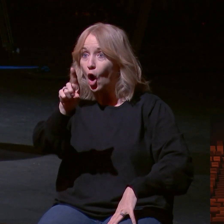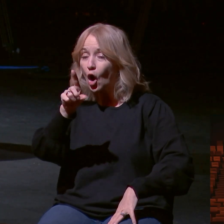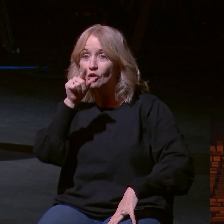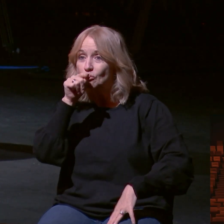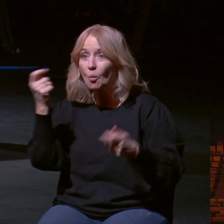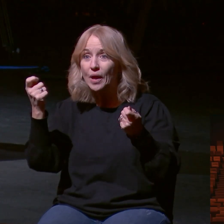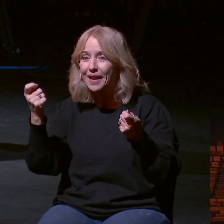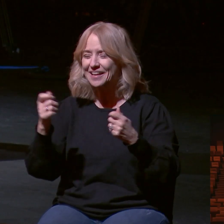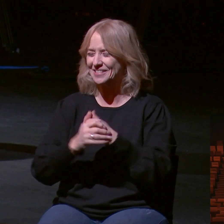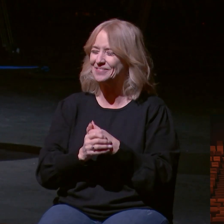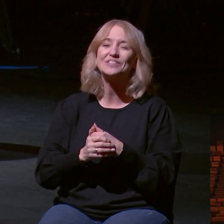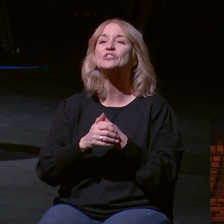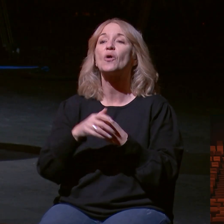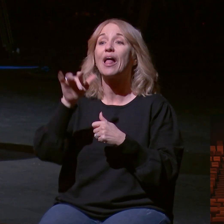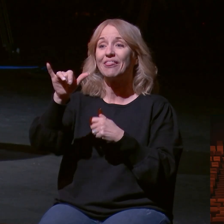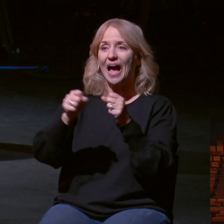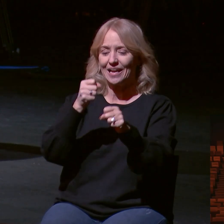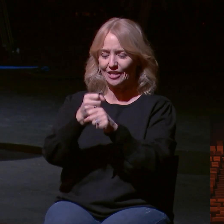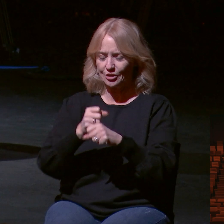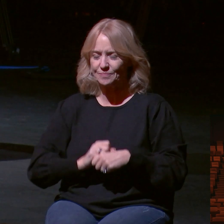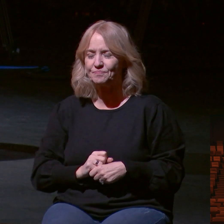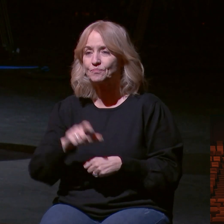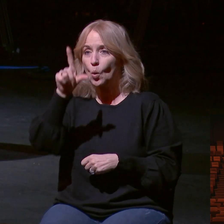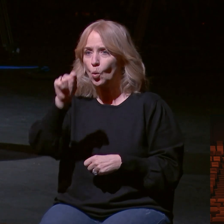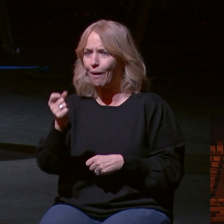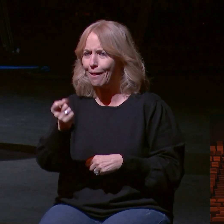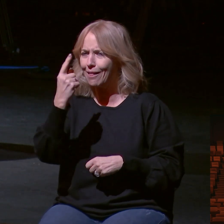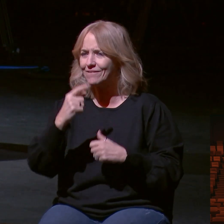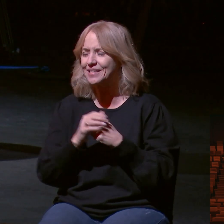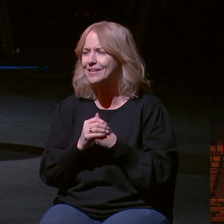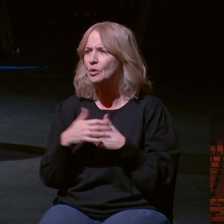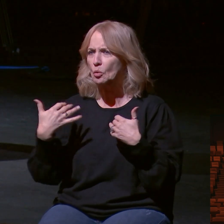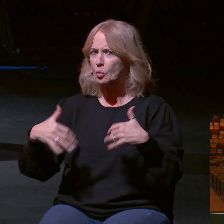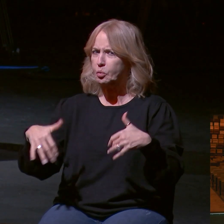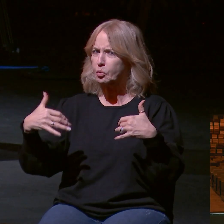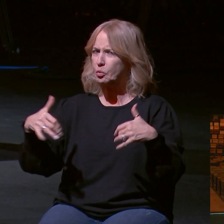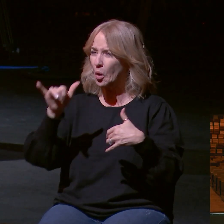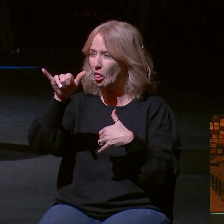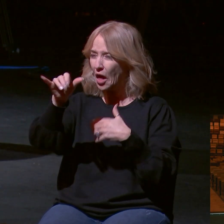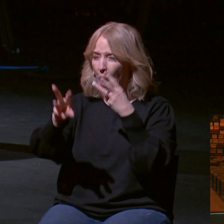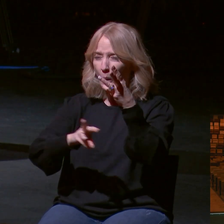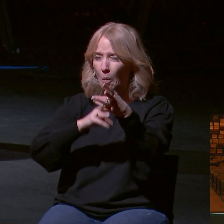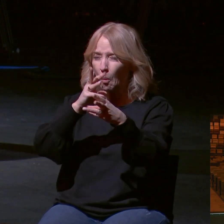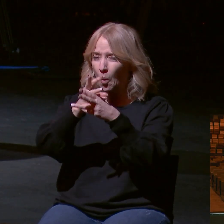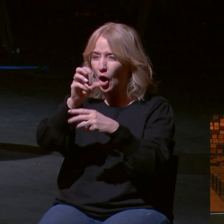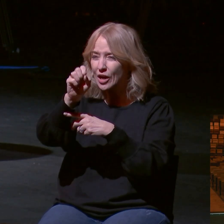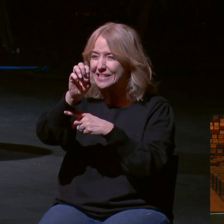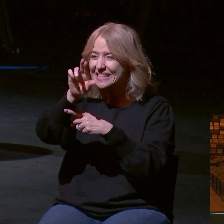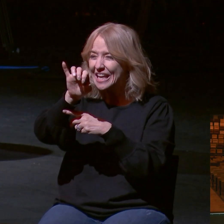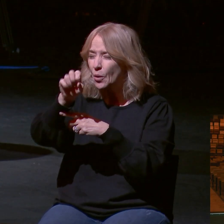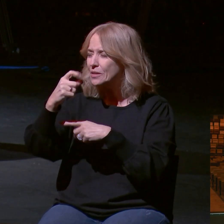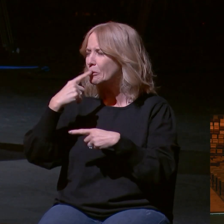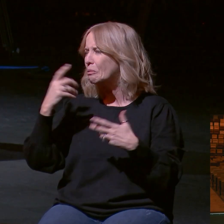was 2011. And I will admit it was one of the best World Series games that I've ever watched. It was Game 6. The man's